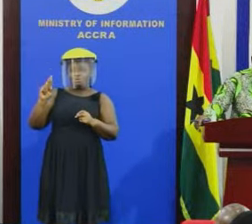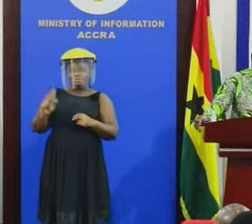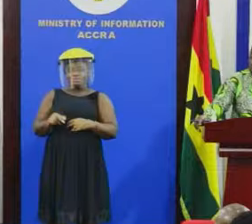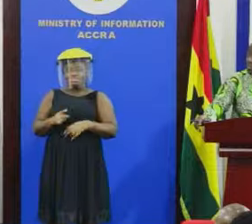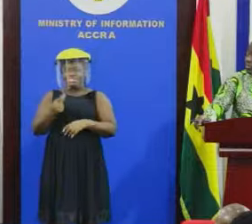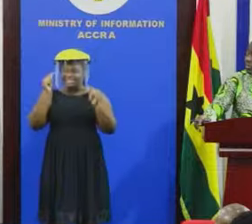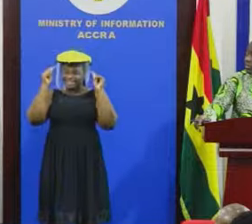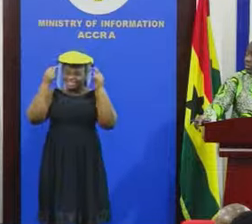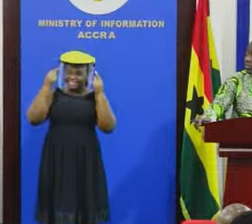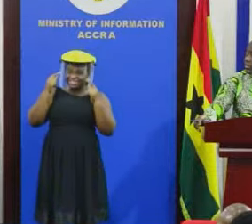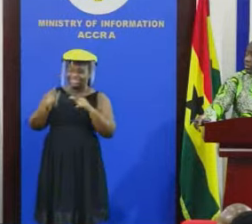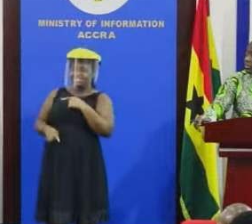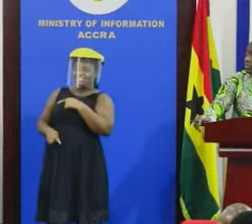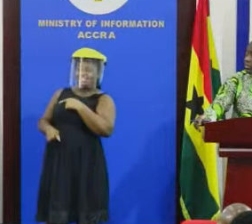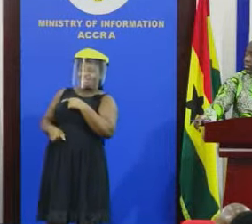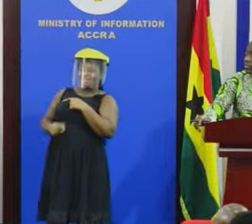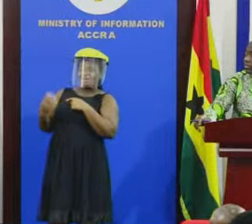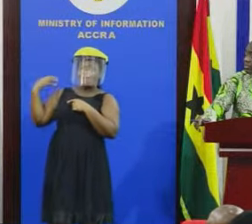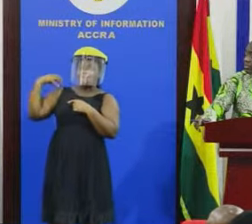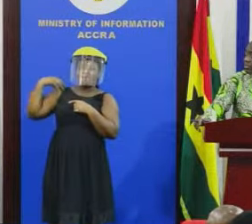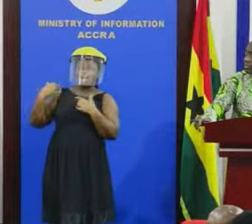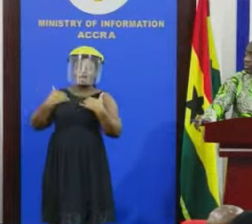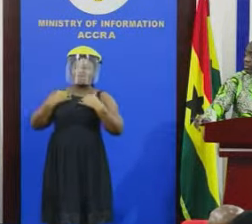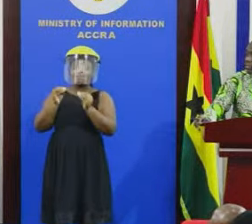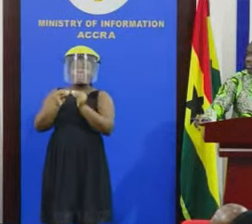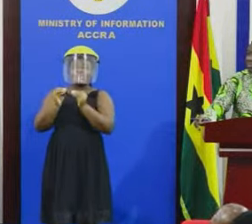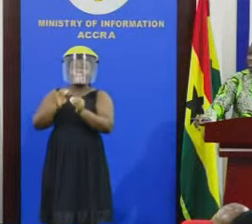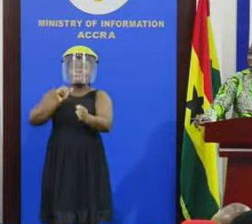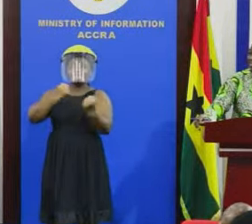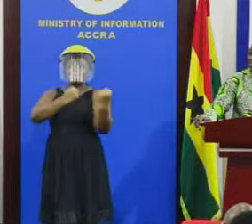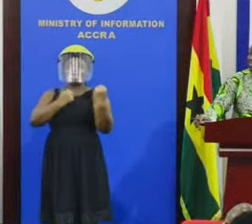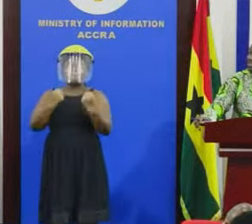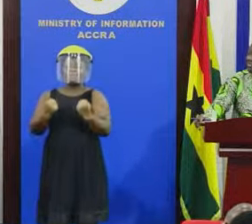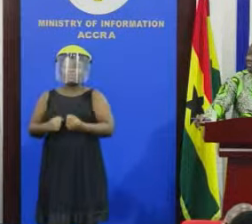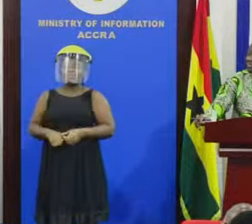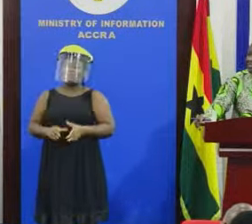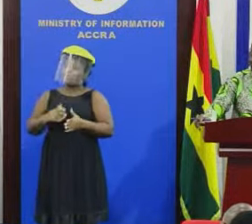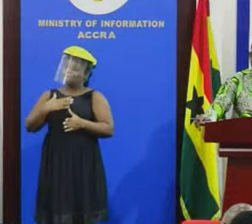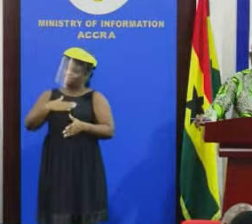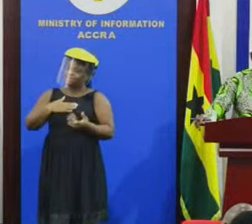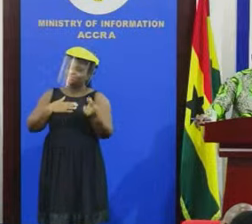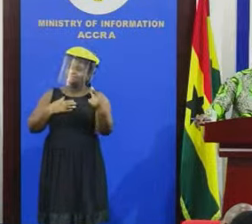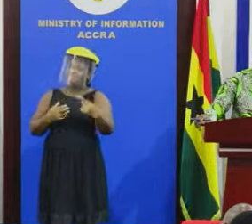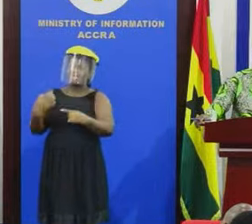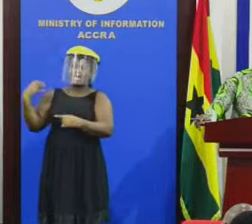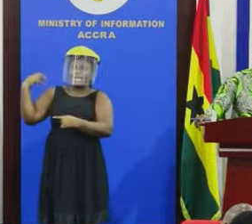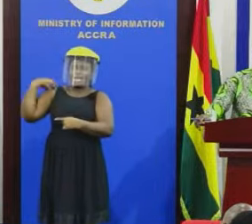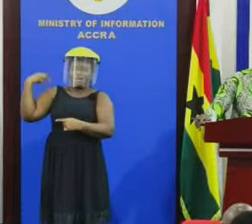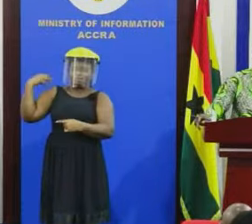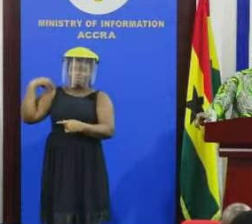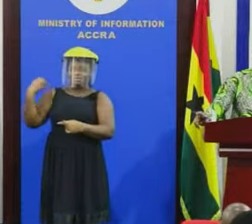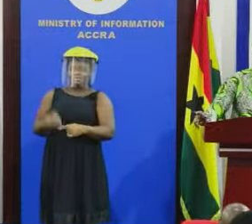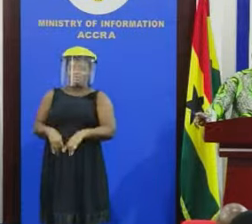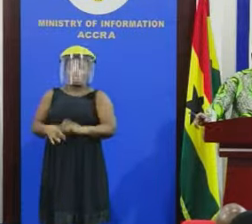thinking that the Director General would have too much power if that's left in his hands. So, Captain, the Director of Technical,